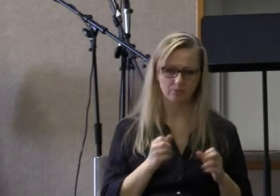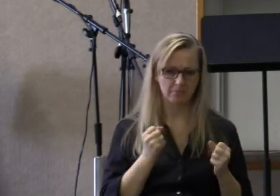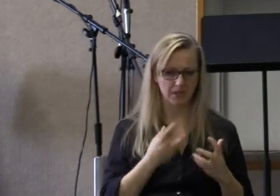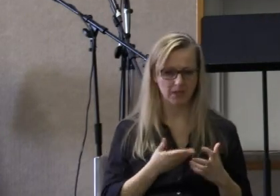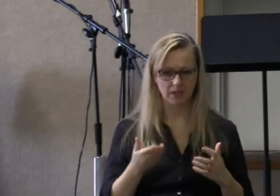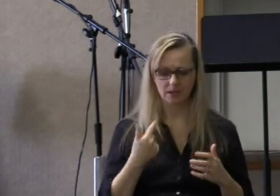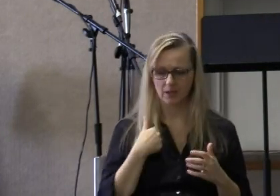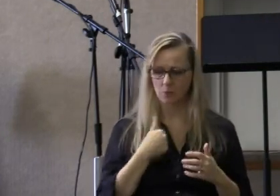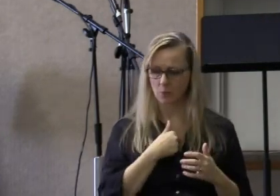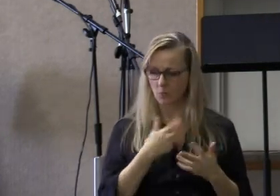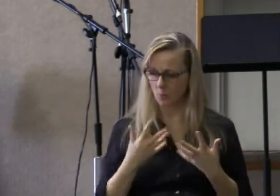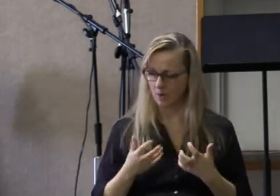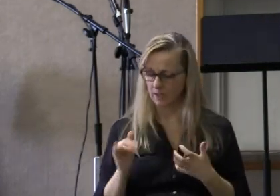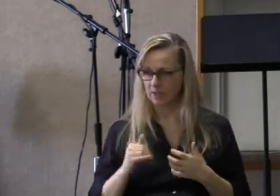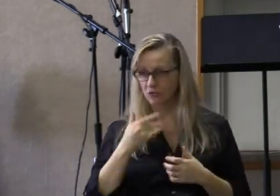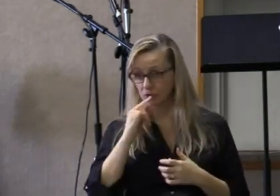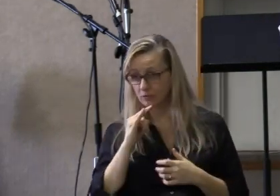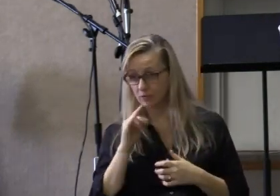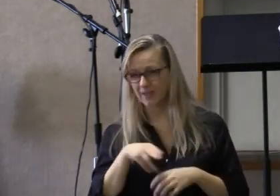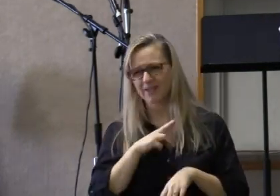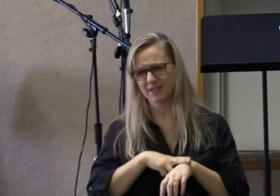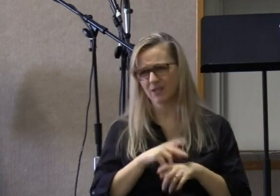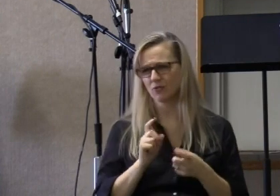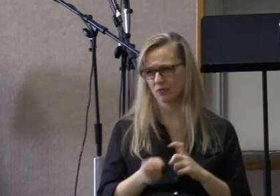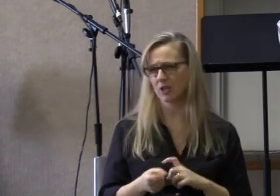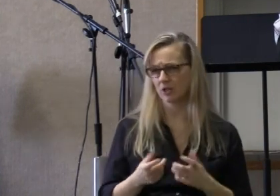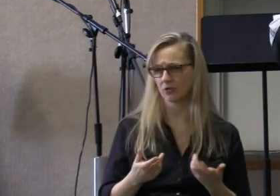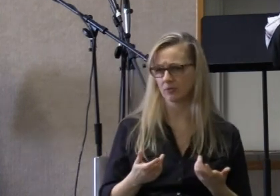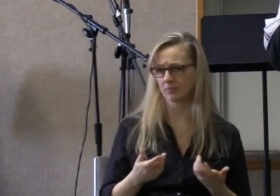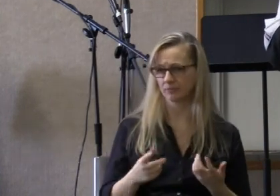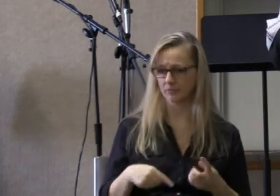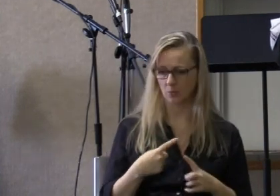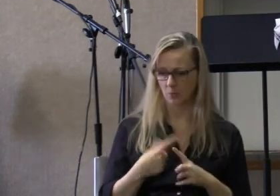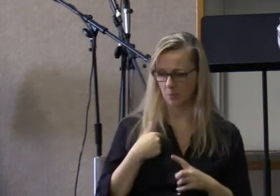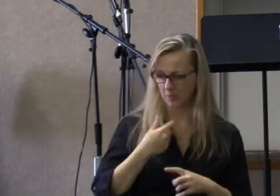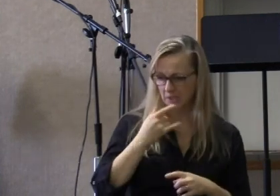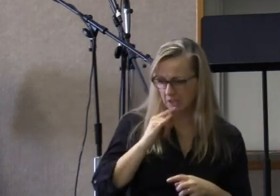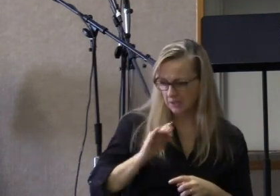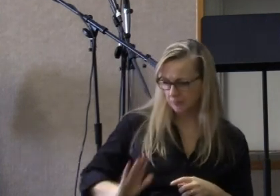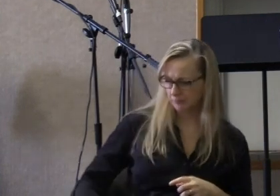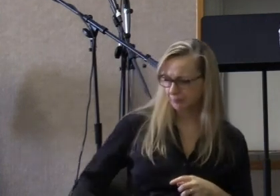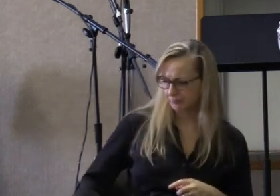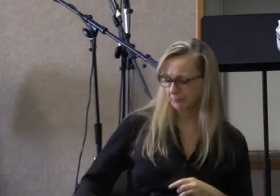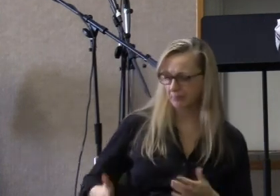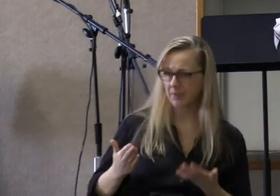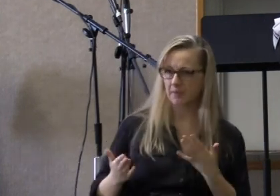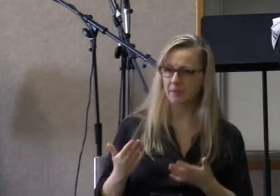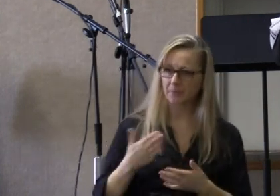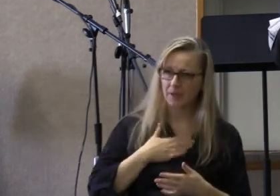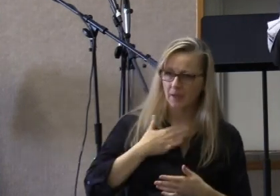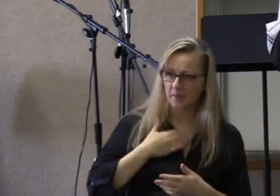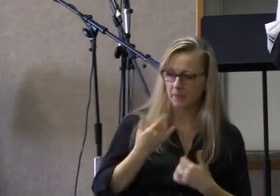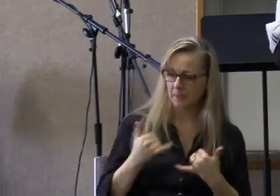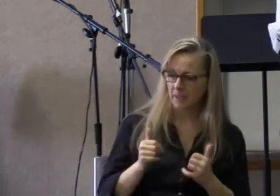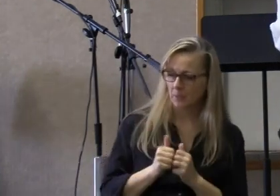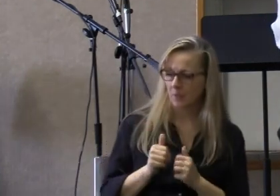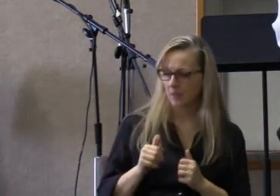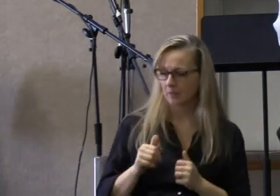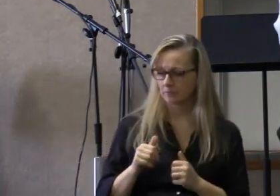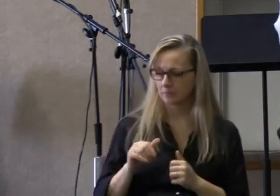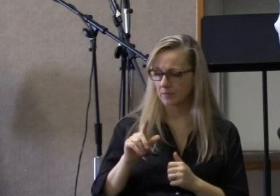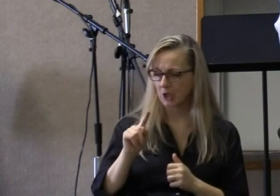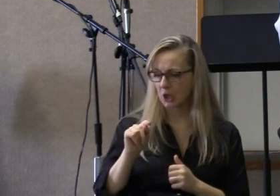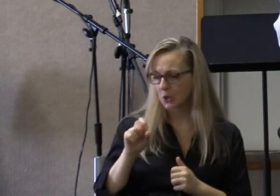children. It's a natural change for most of us. As toddlers, we may have been happy playing with blocks, but as we grew